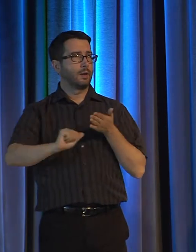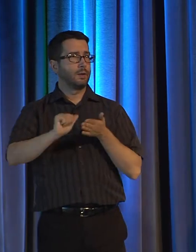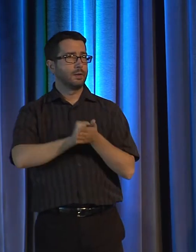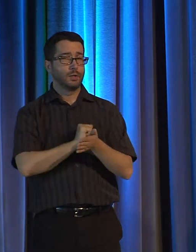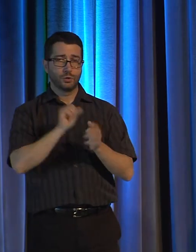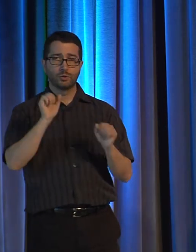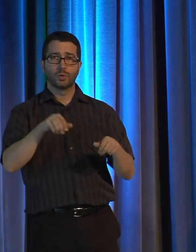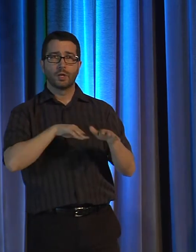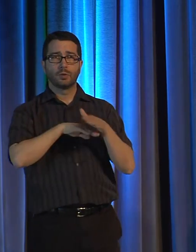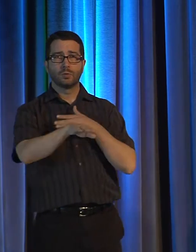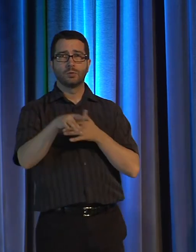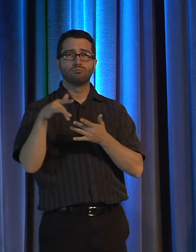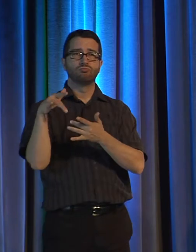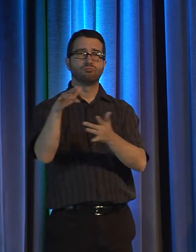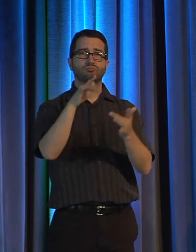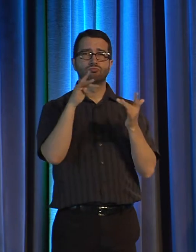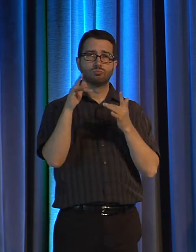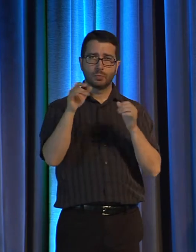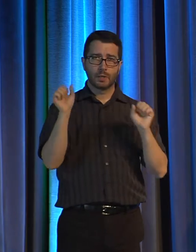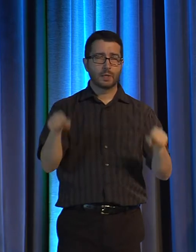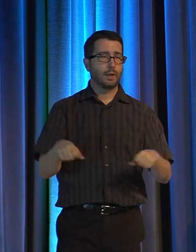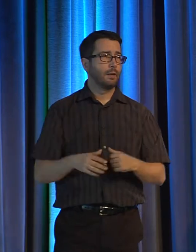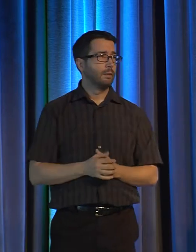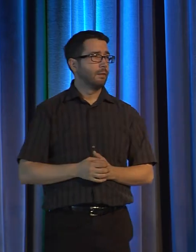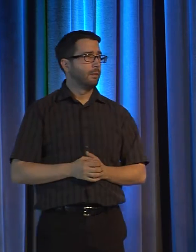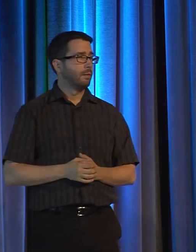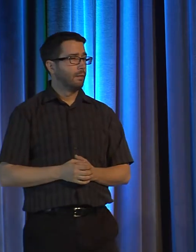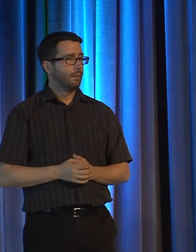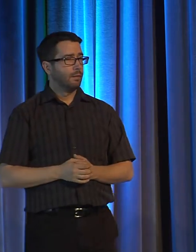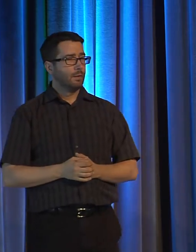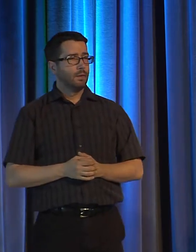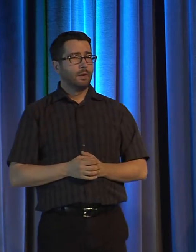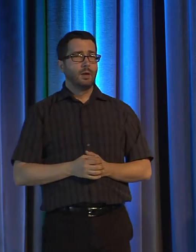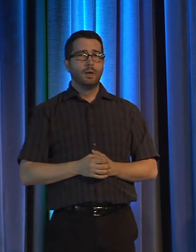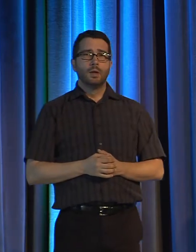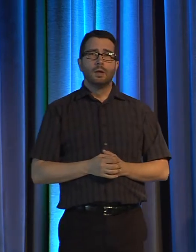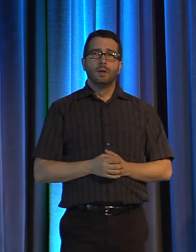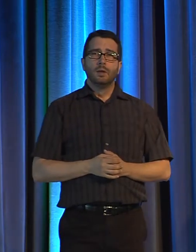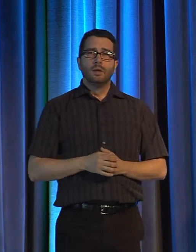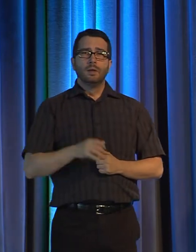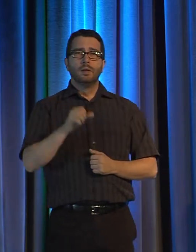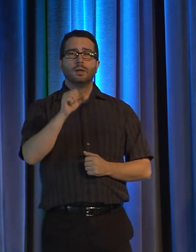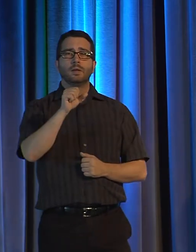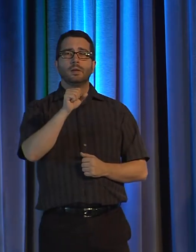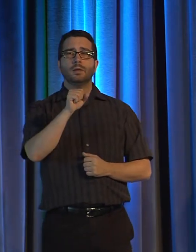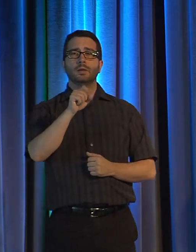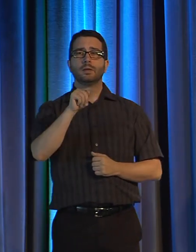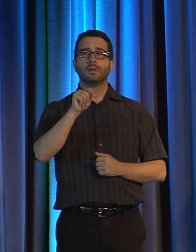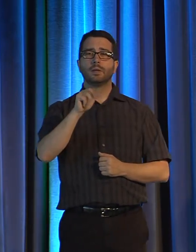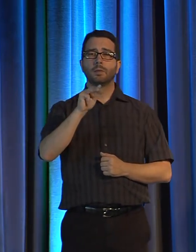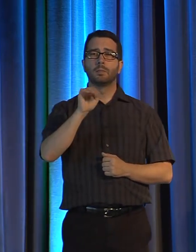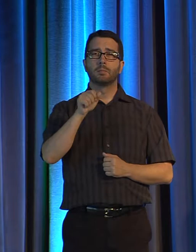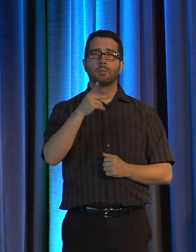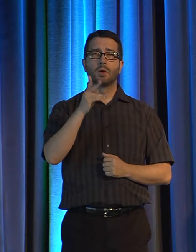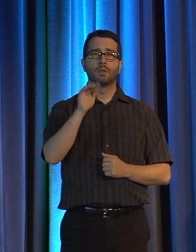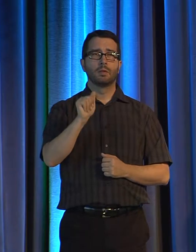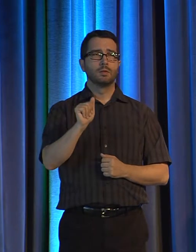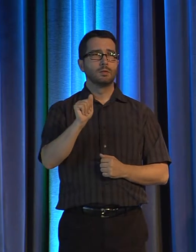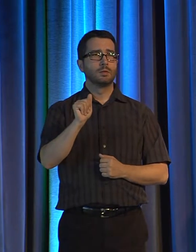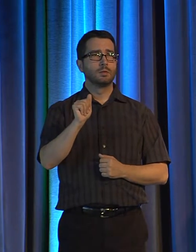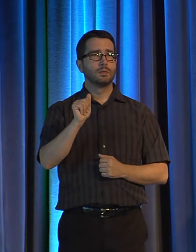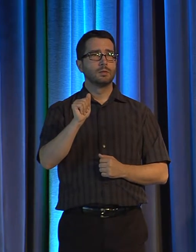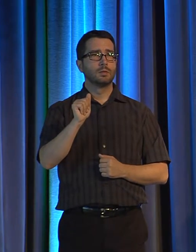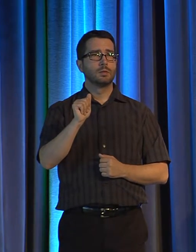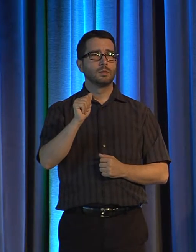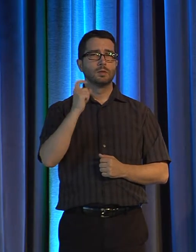way, of that unit through our online annual report. The St. Martha's Regional Hospital Foundation committed